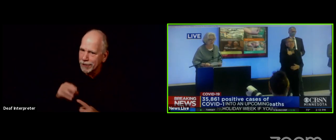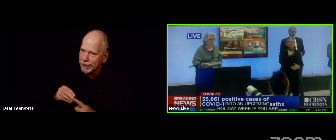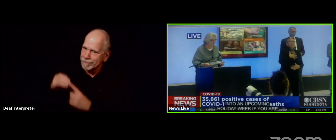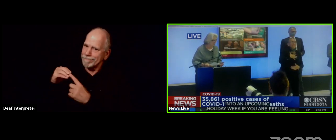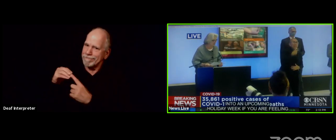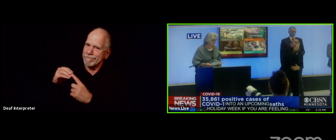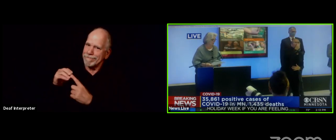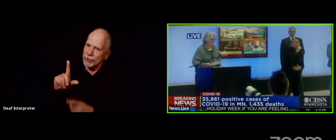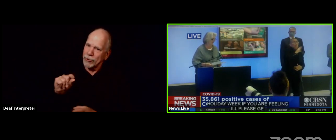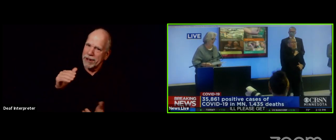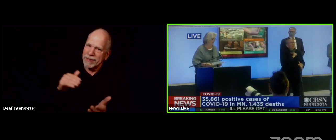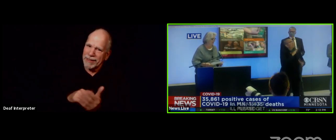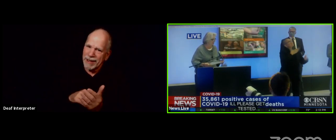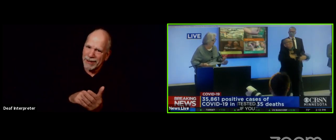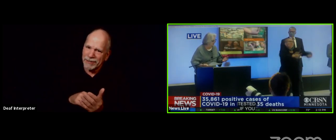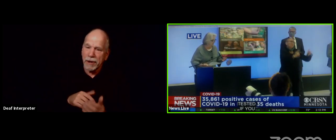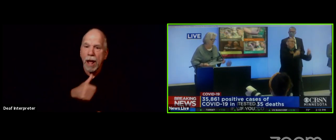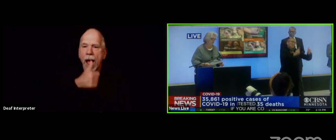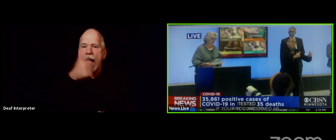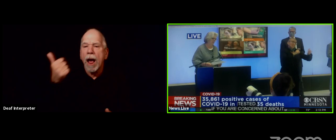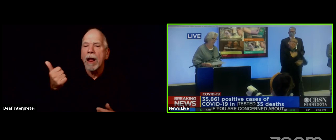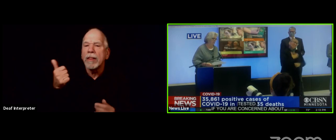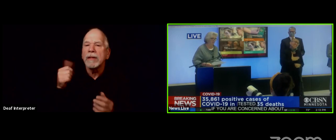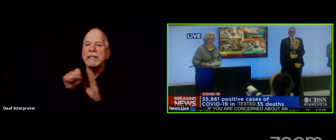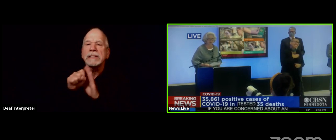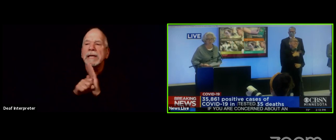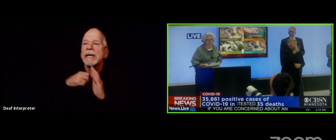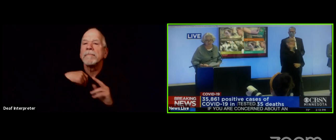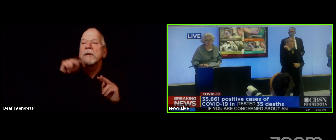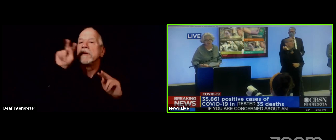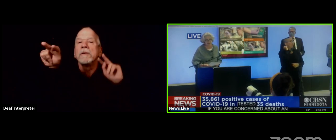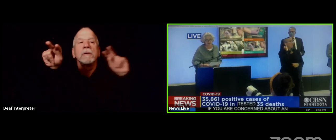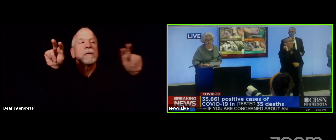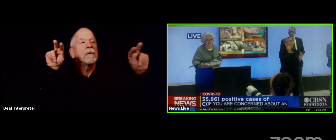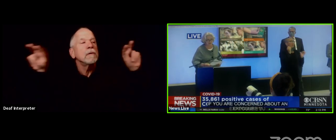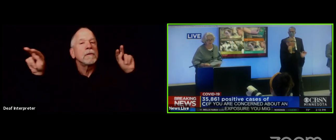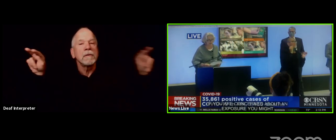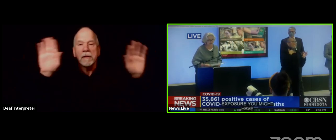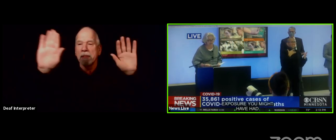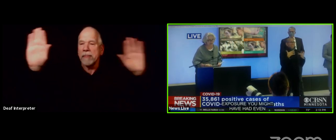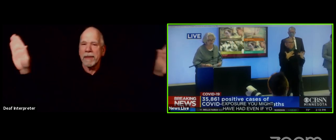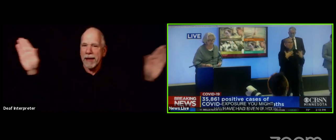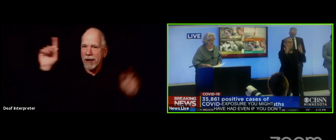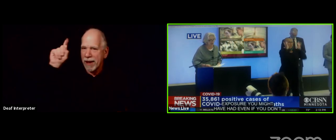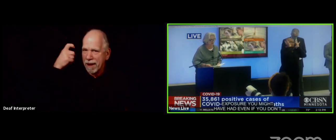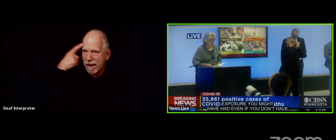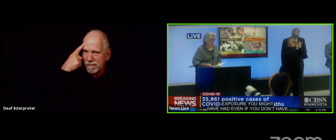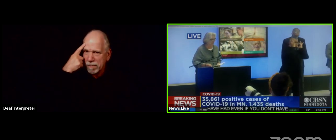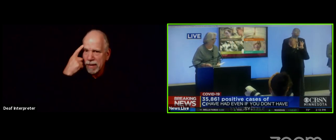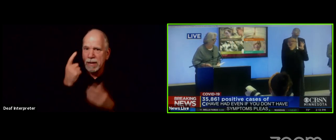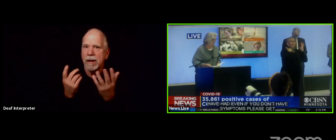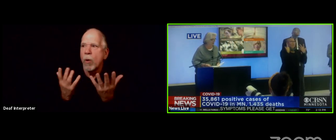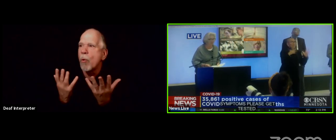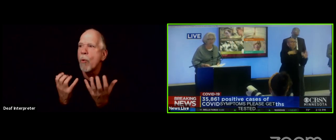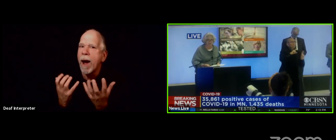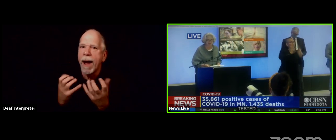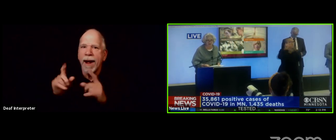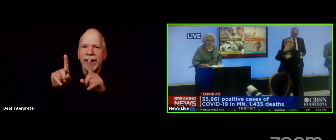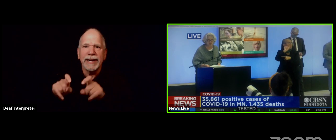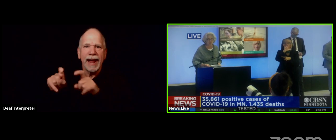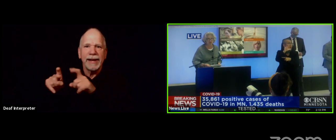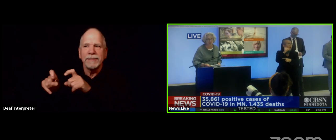an exposure you might have had, even if you don't have symptoms, please get tested. The CDC has fairly recently updated